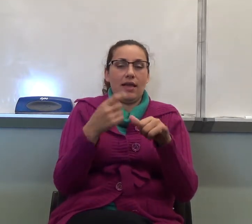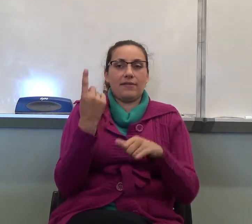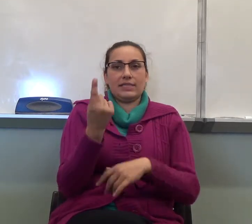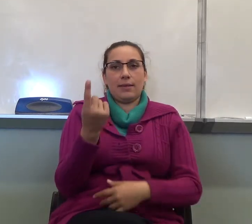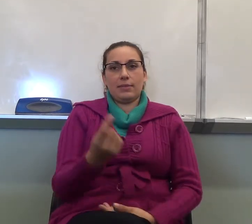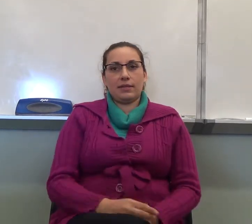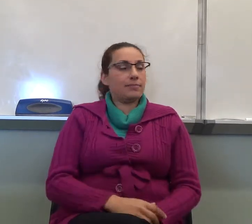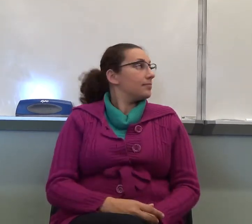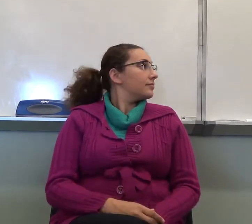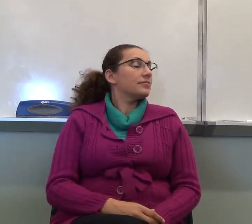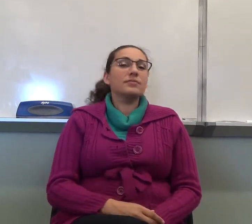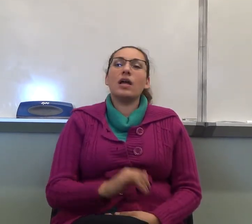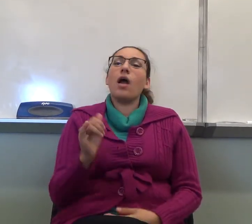Size of a number.